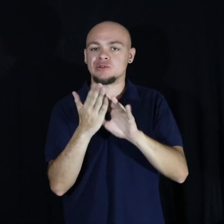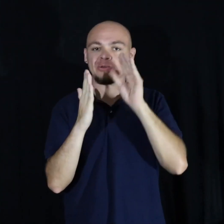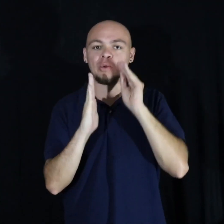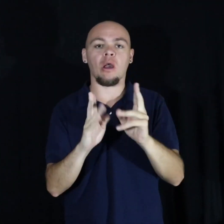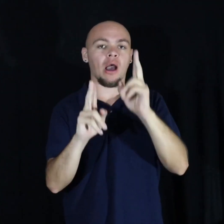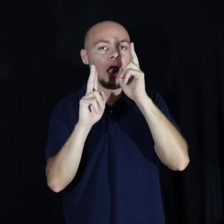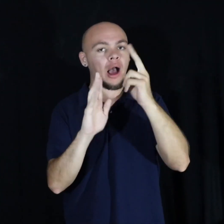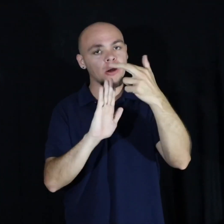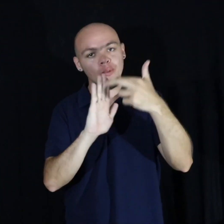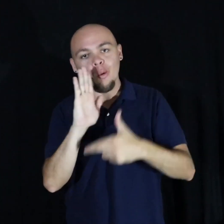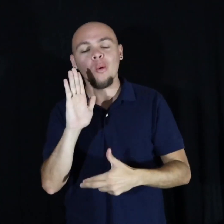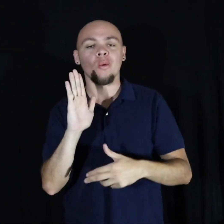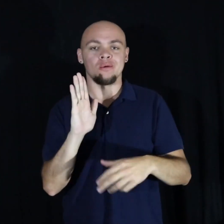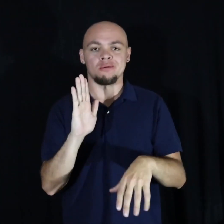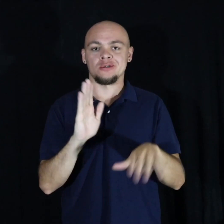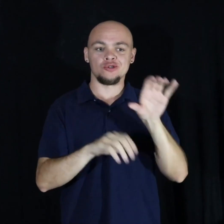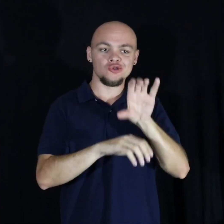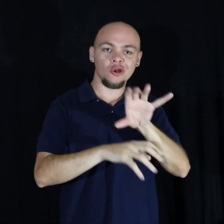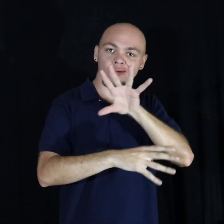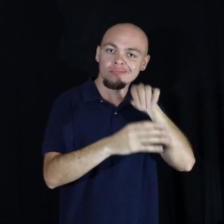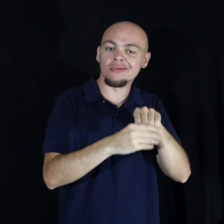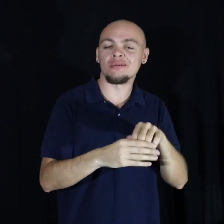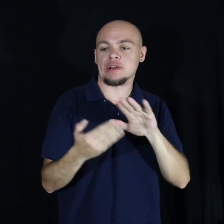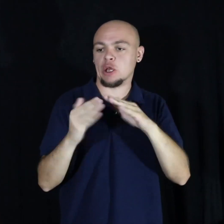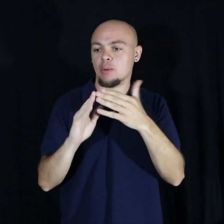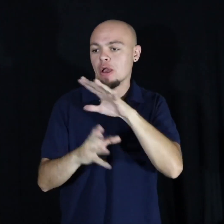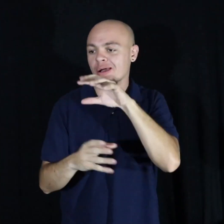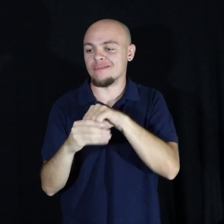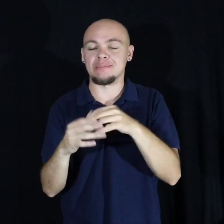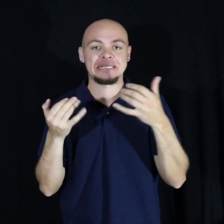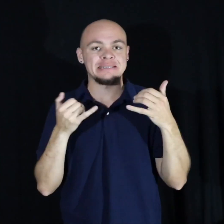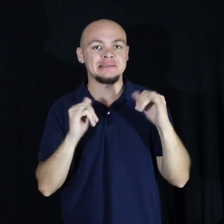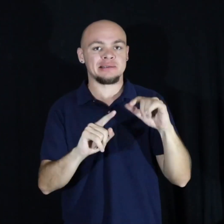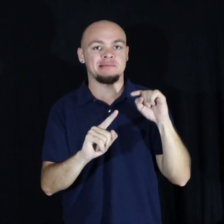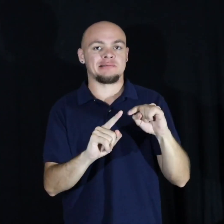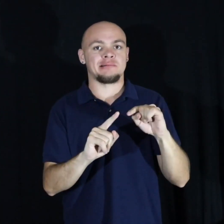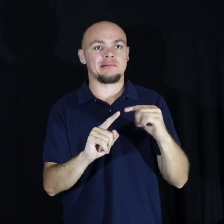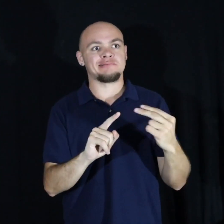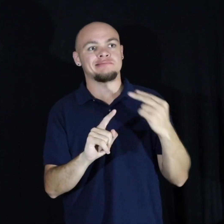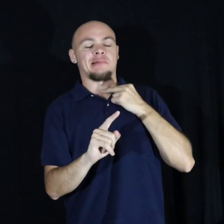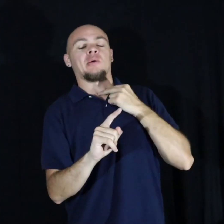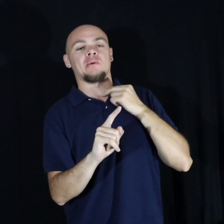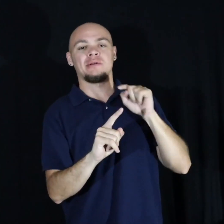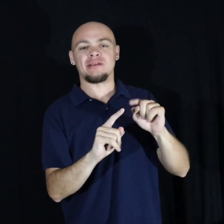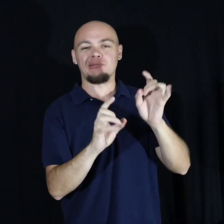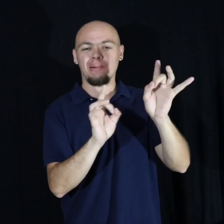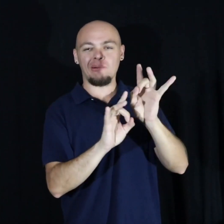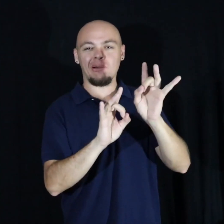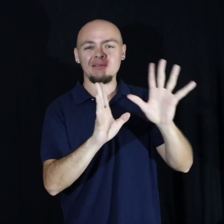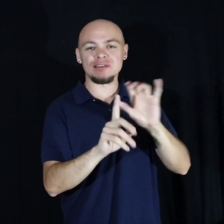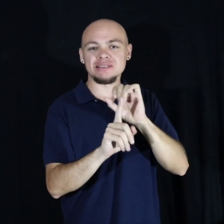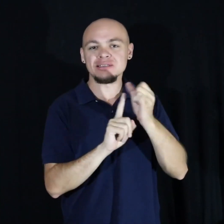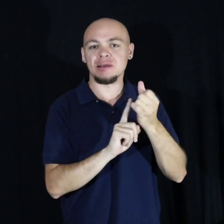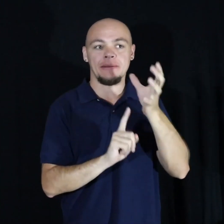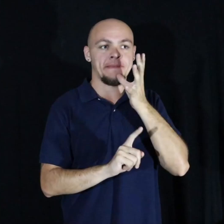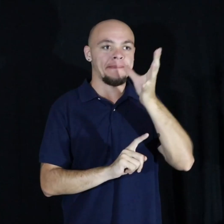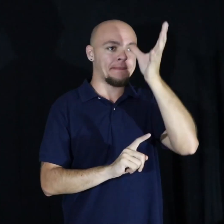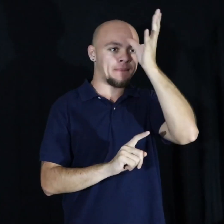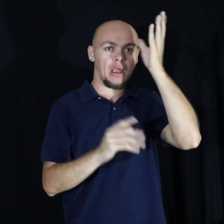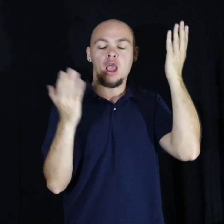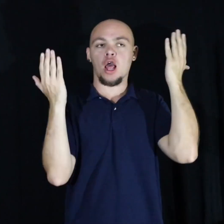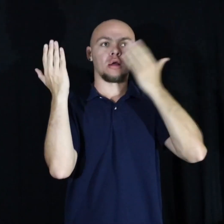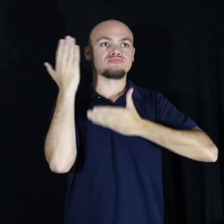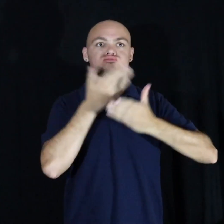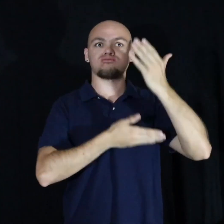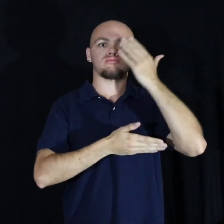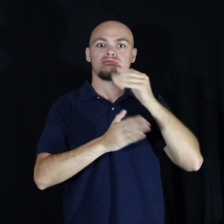roll, involved in church or the community, yet they still succumb to these tragedies without their parents noticing any signs